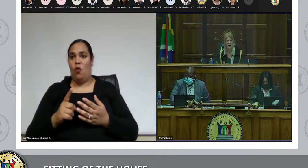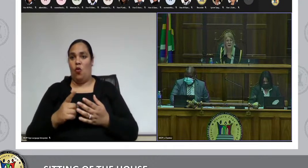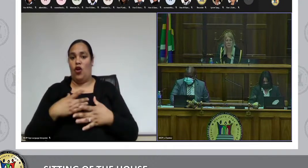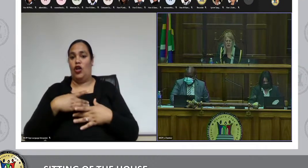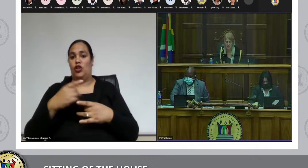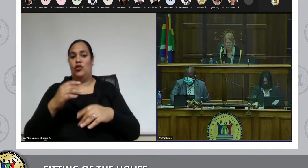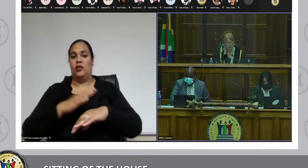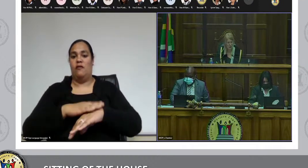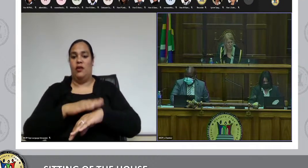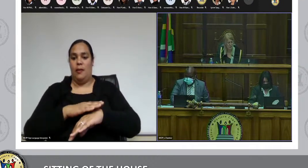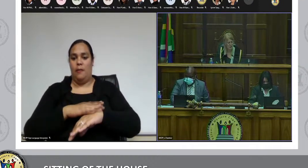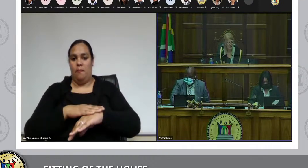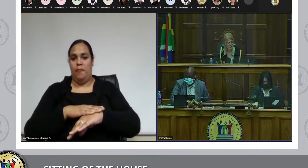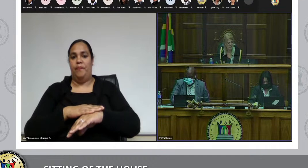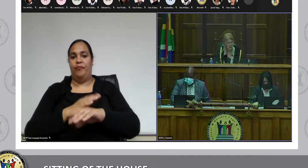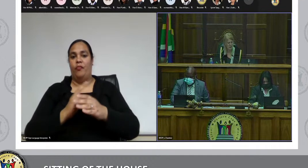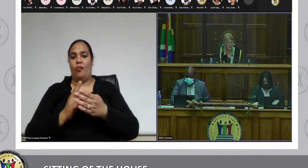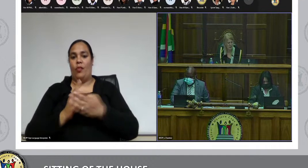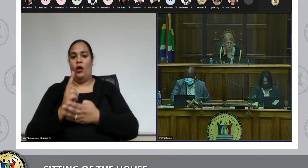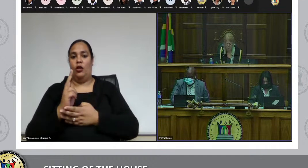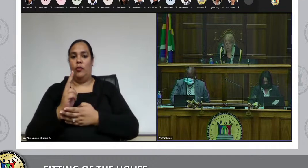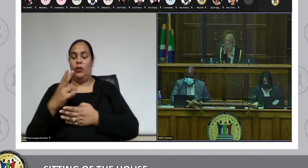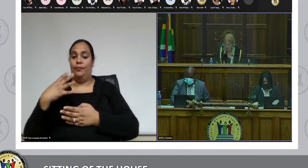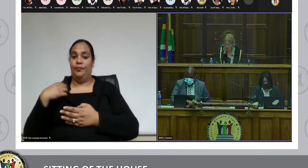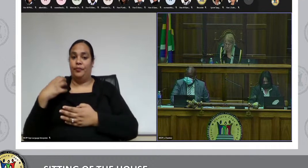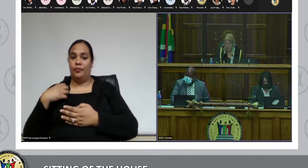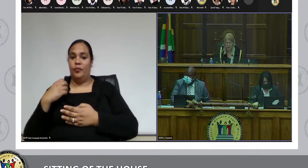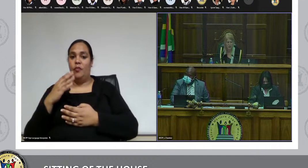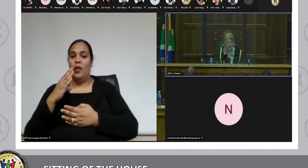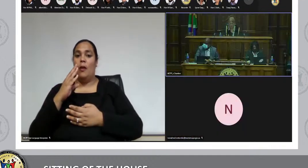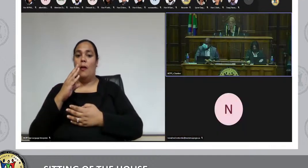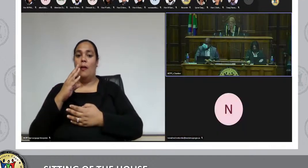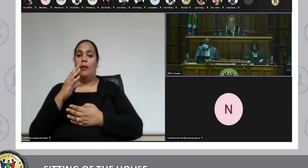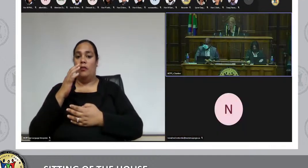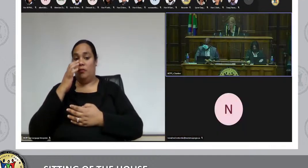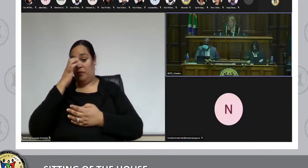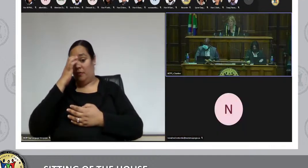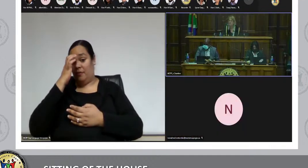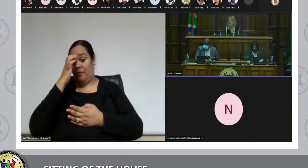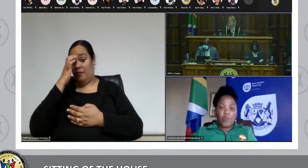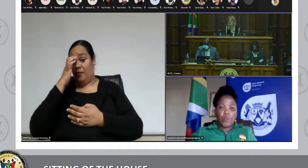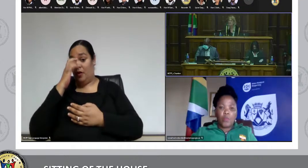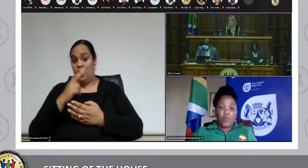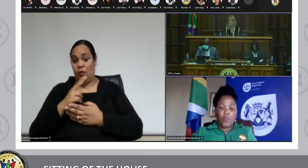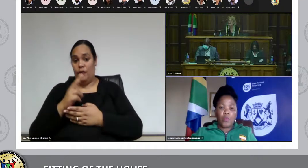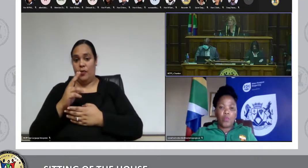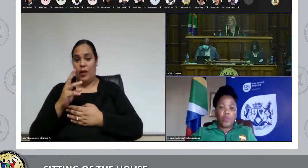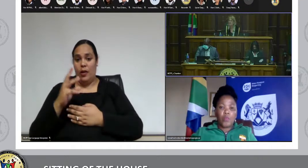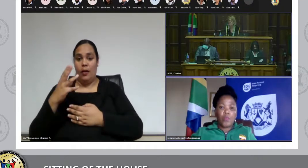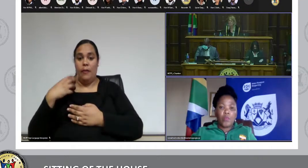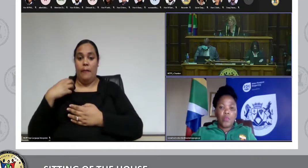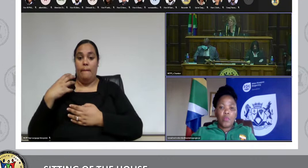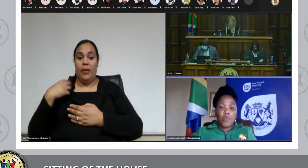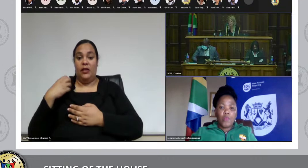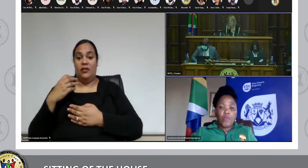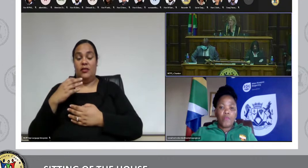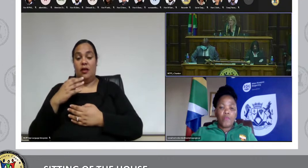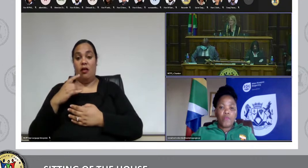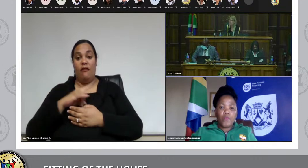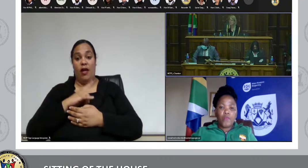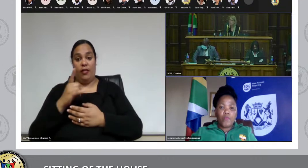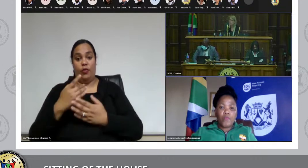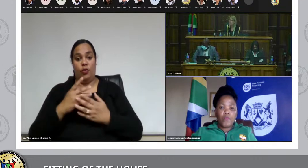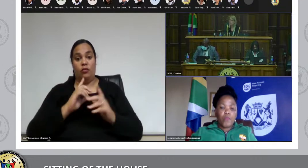of time. Honourable Minister Mbombo, are you ready to answer question 6 for us while we find